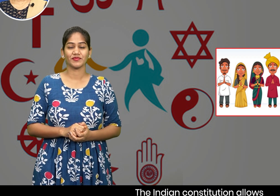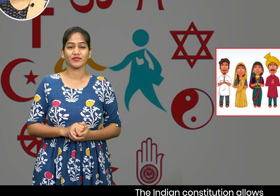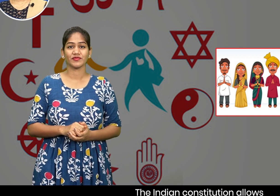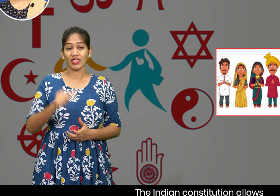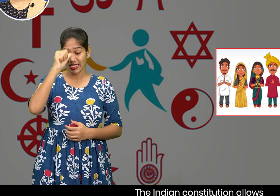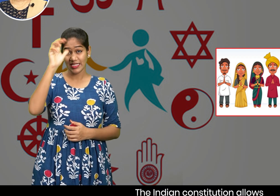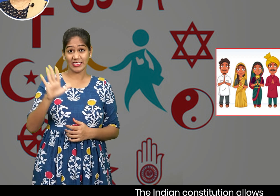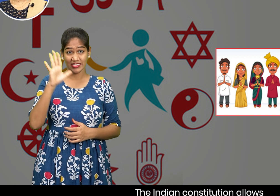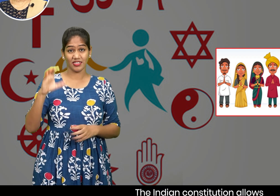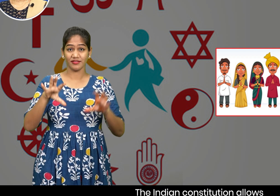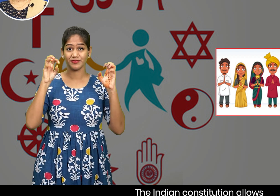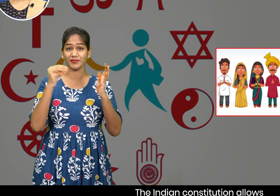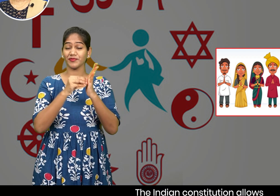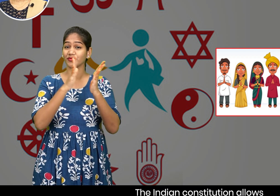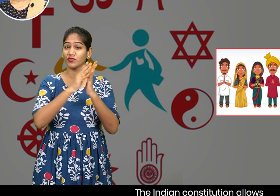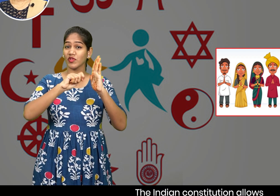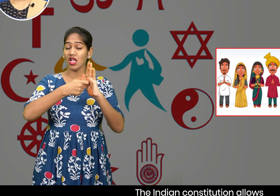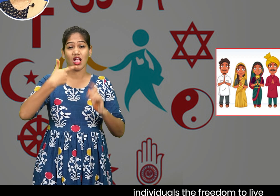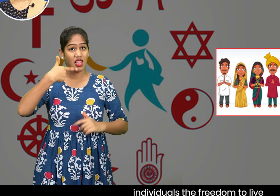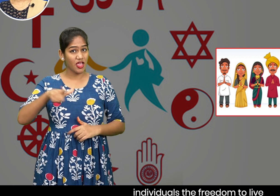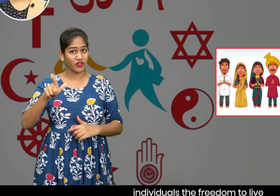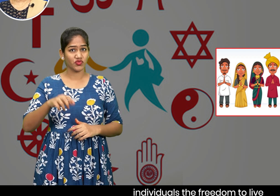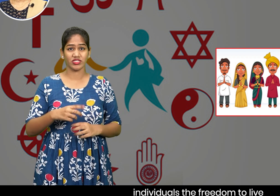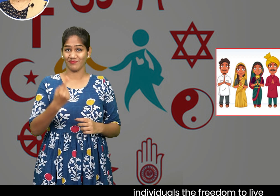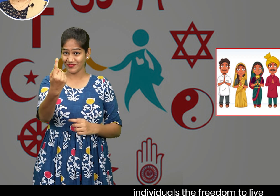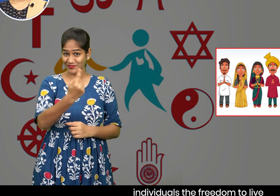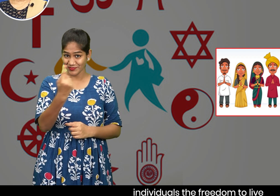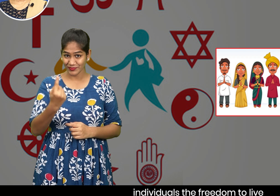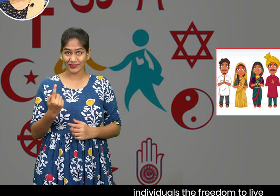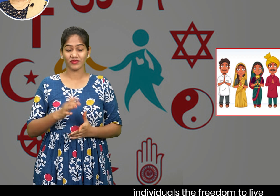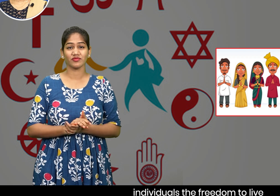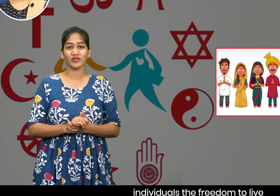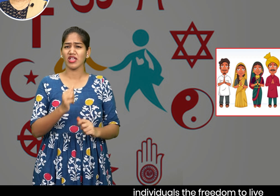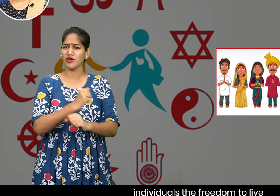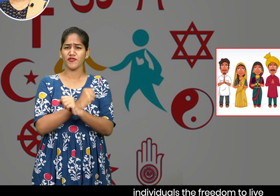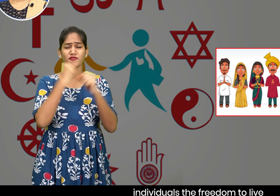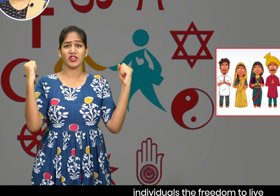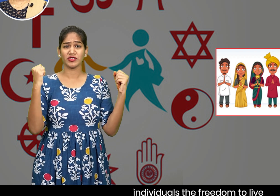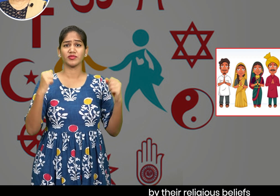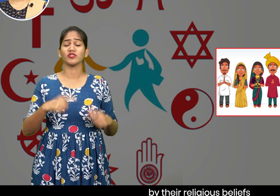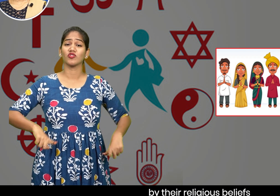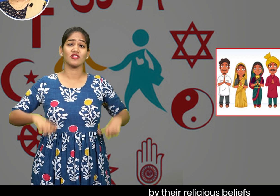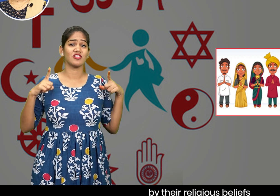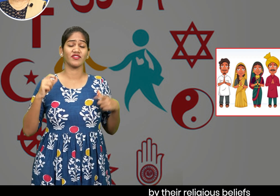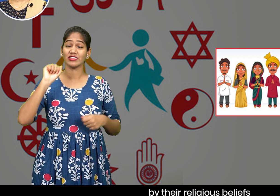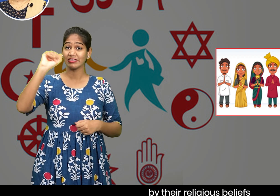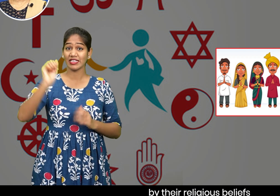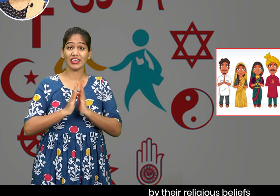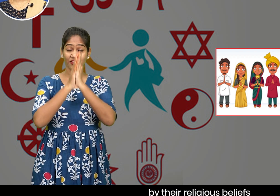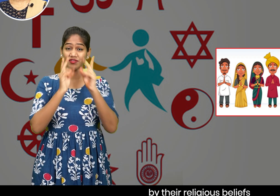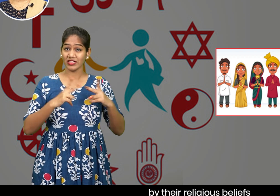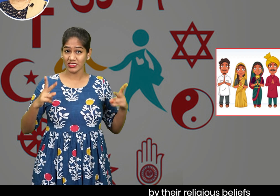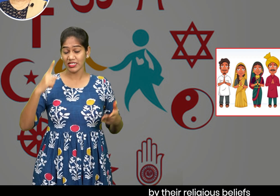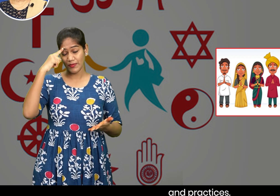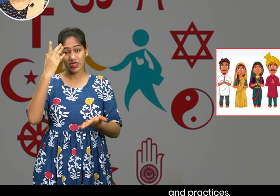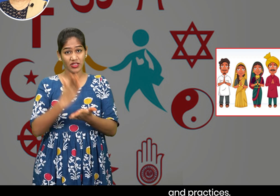The Indian Constitution allows individuals the freedom to live by their religious